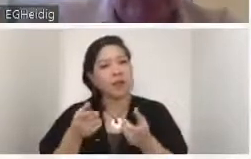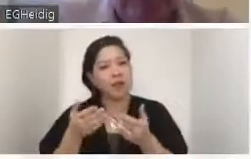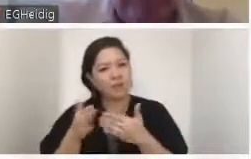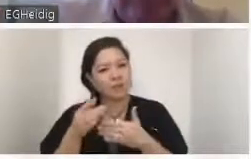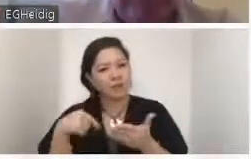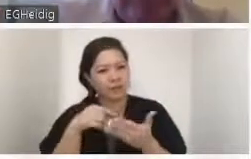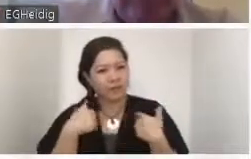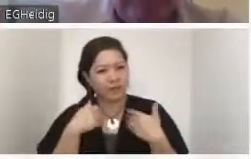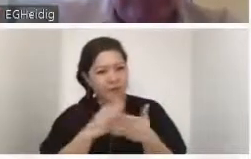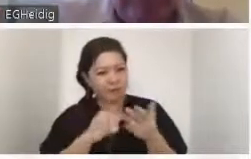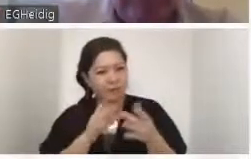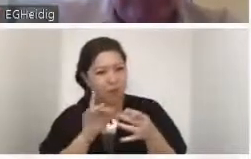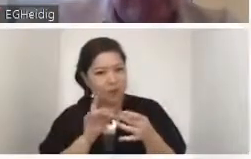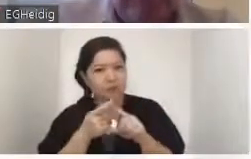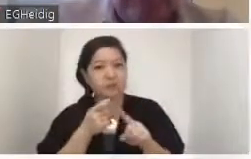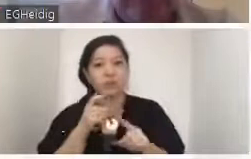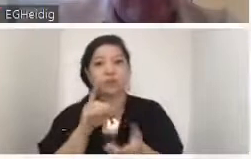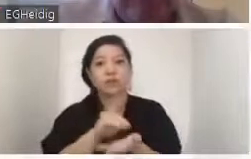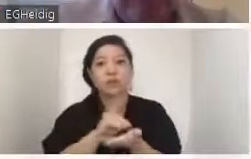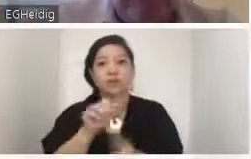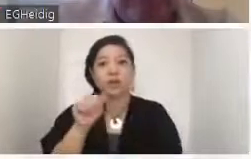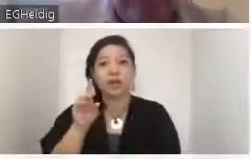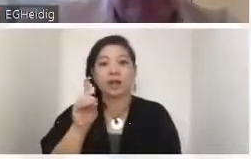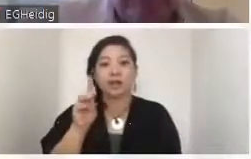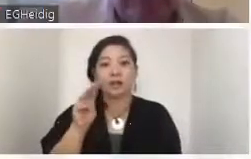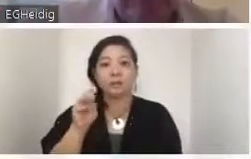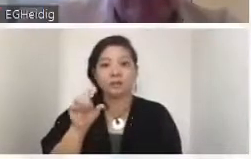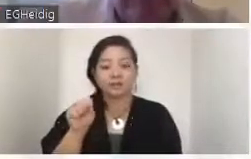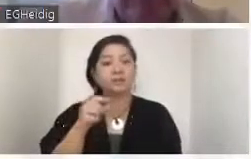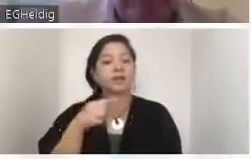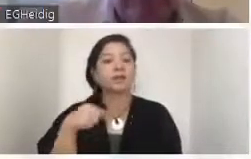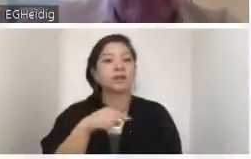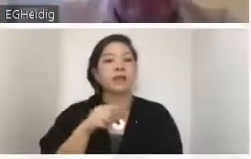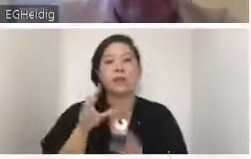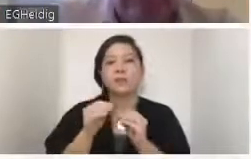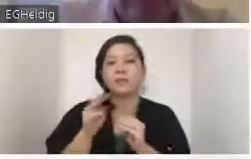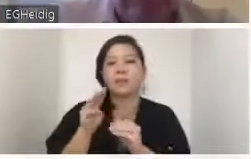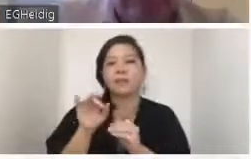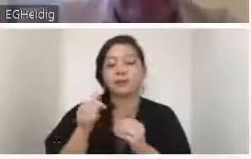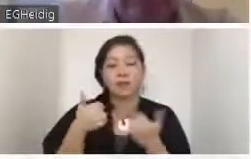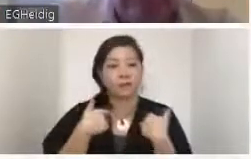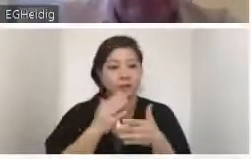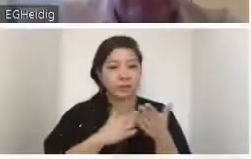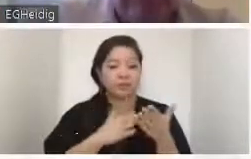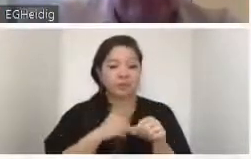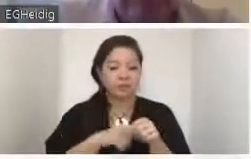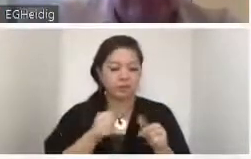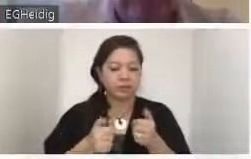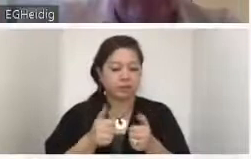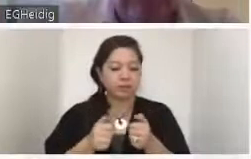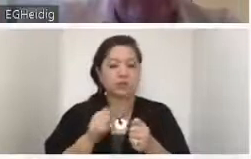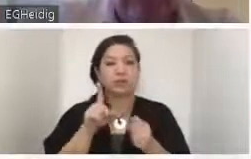remarks from Dr. Adams. Media will have an opportunity to text in their questions. He will answer